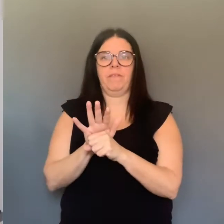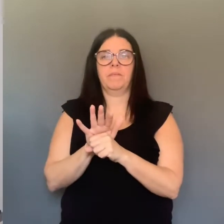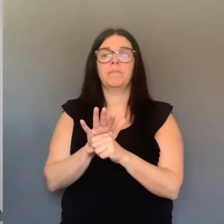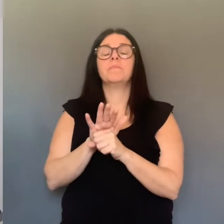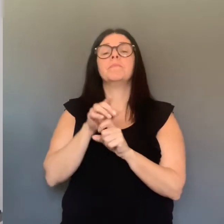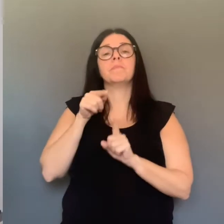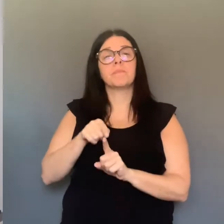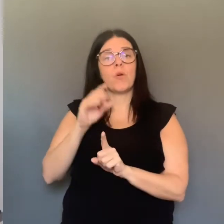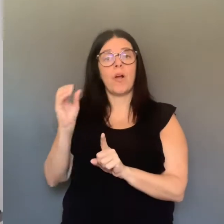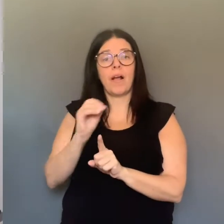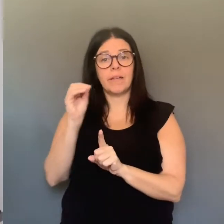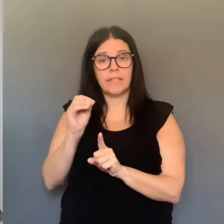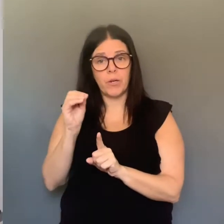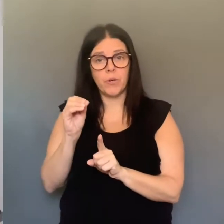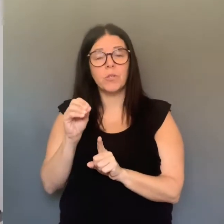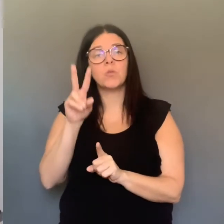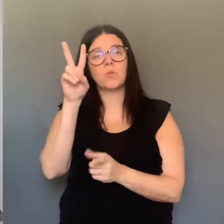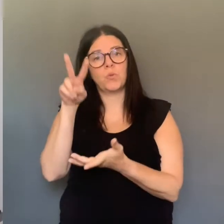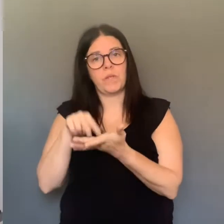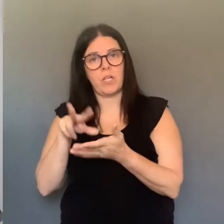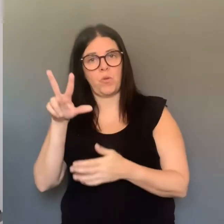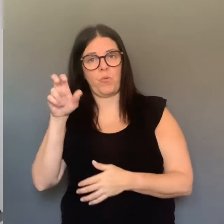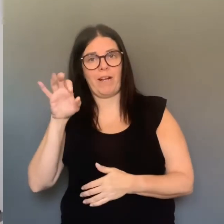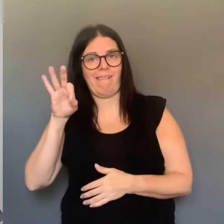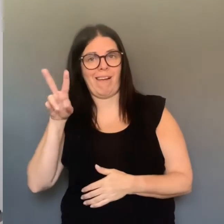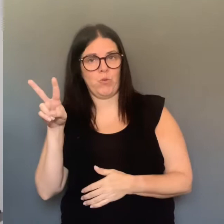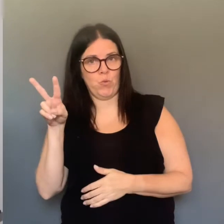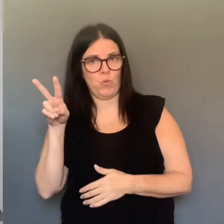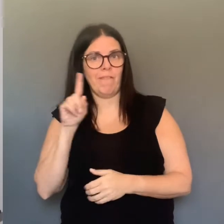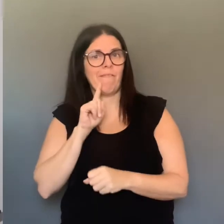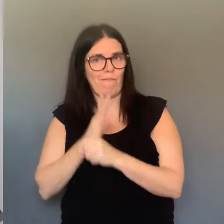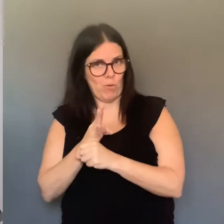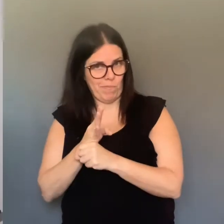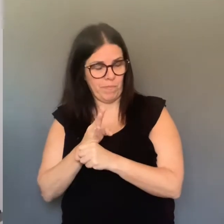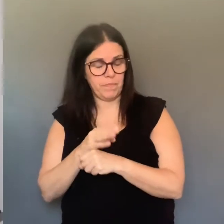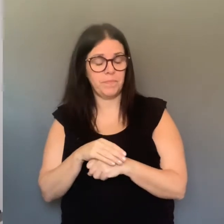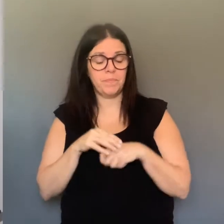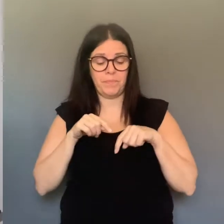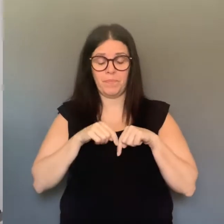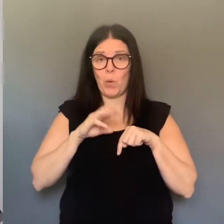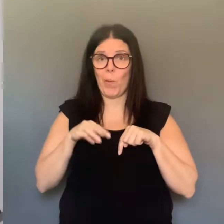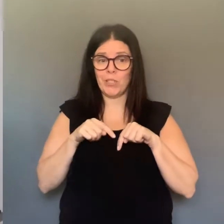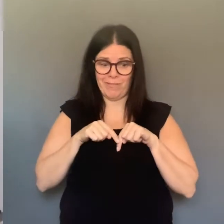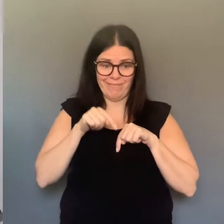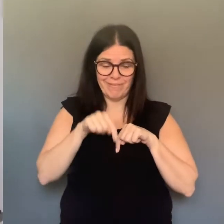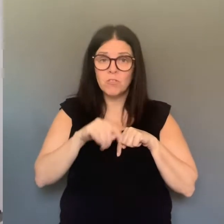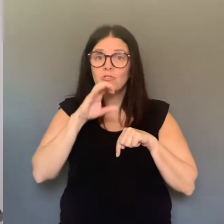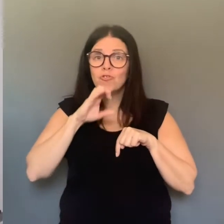cases. Michigan now has 9,334 cases with